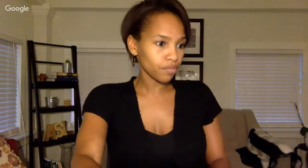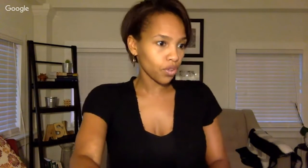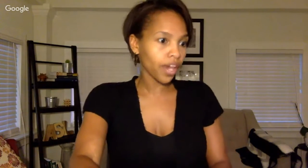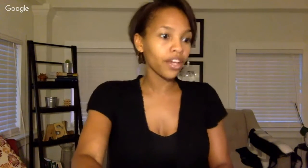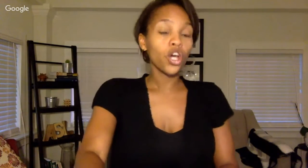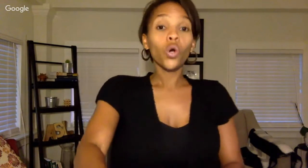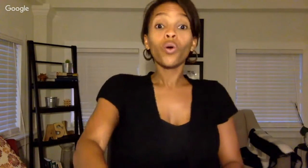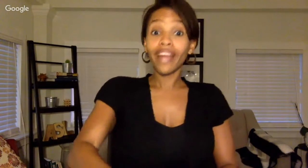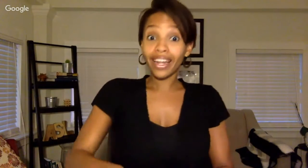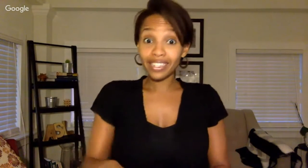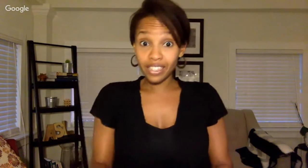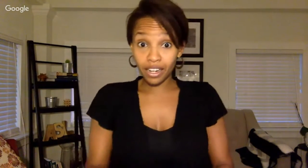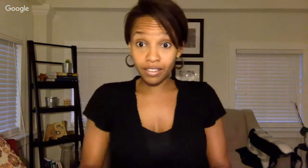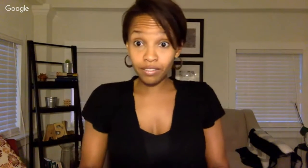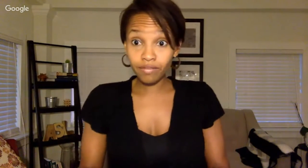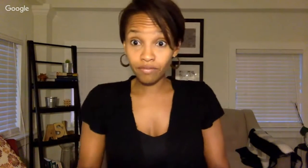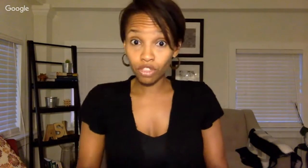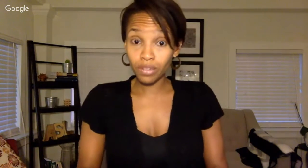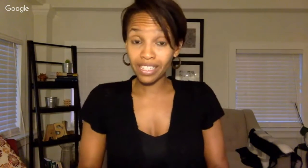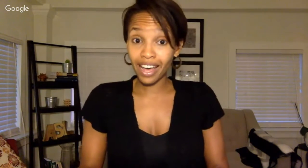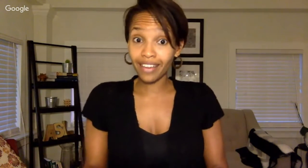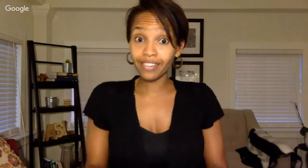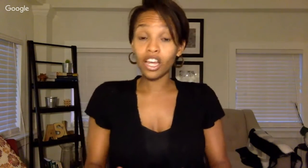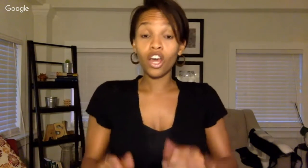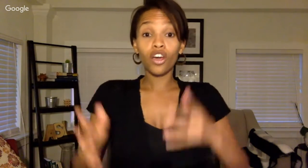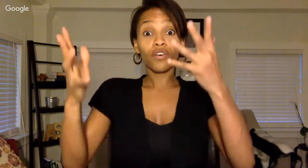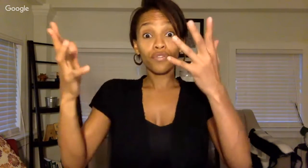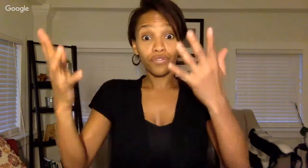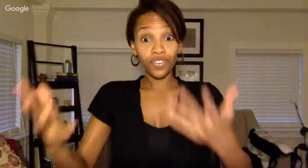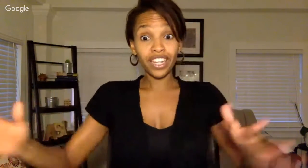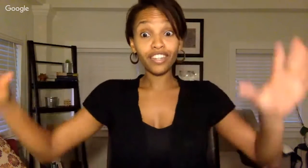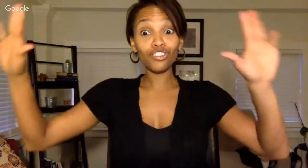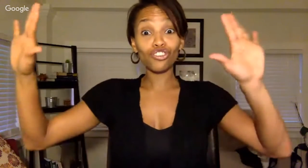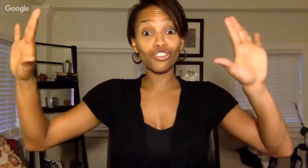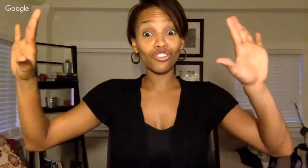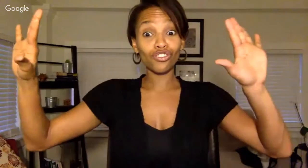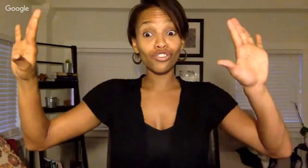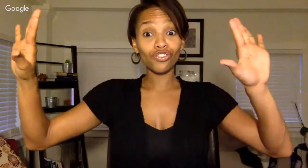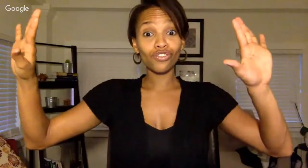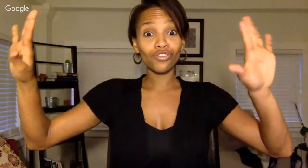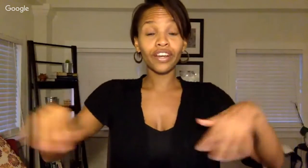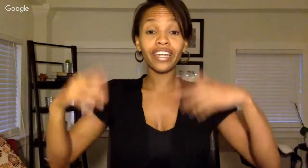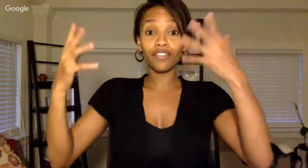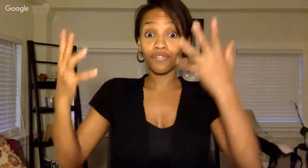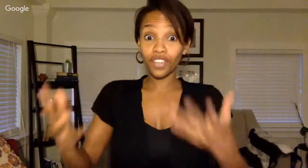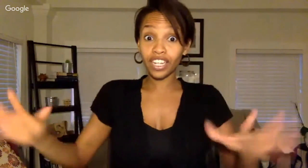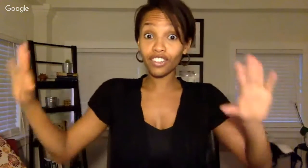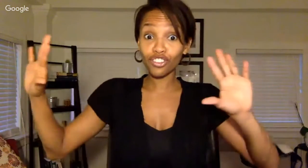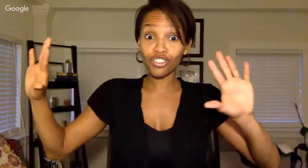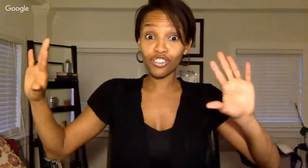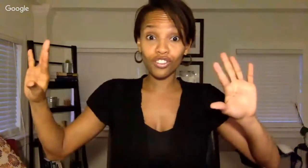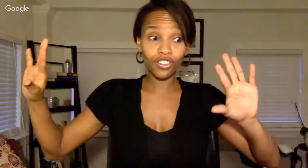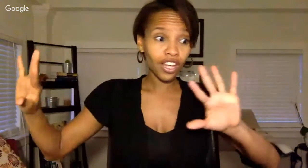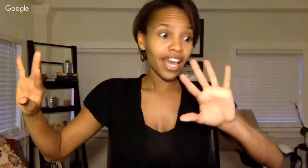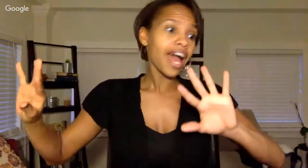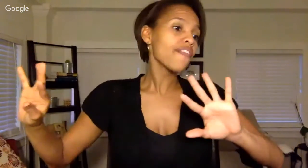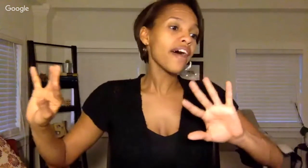okay? When that is done, would be signed finish, right? Finish. And